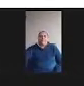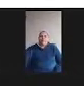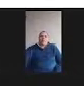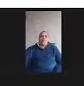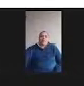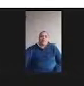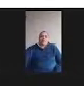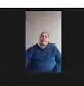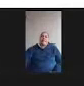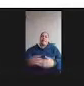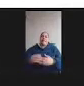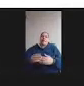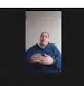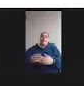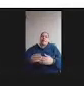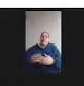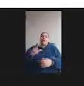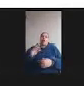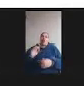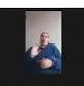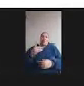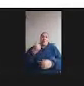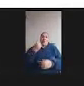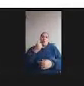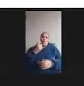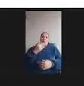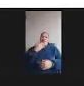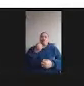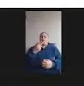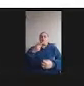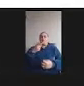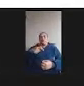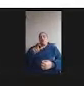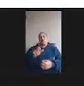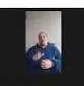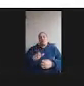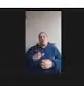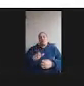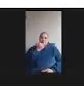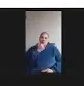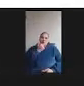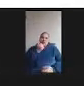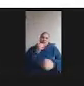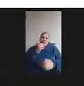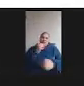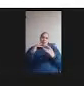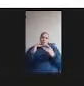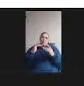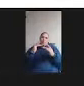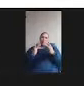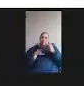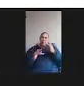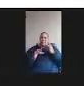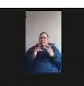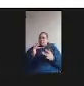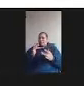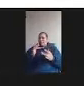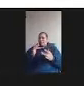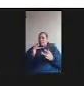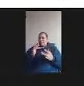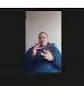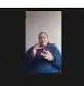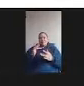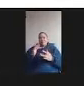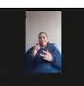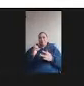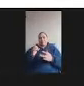Thank you very much, Chair. Chair, I'm sorry, my connection is a little bit so and so because I'm